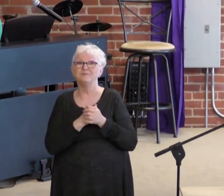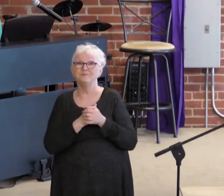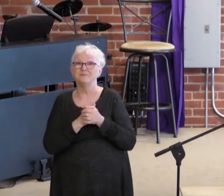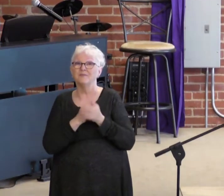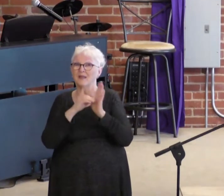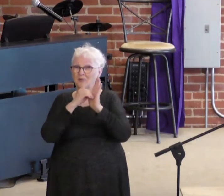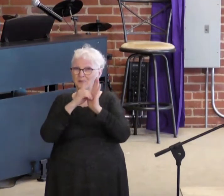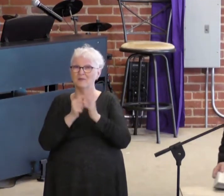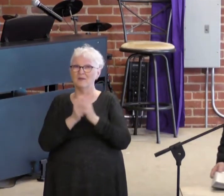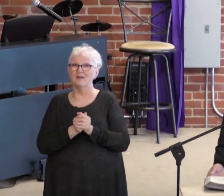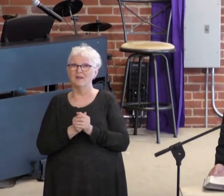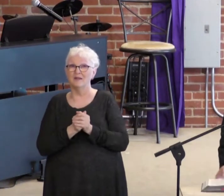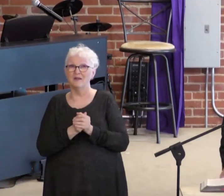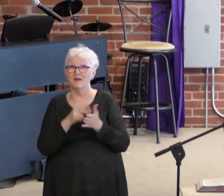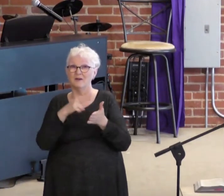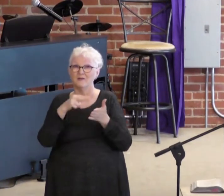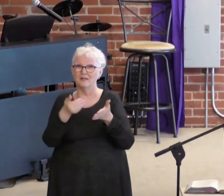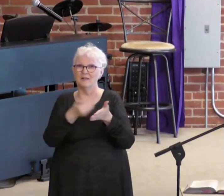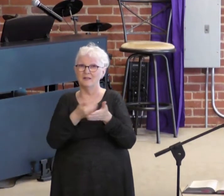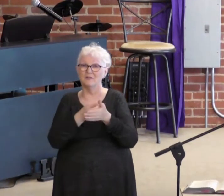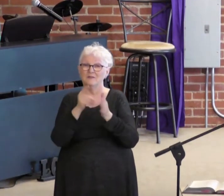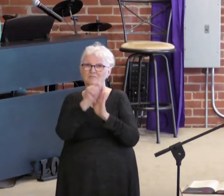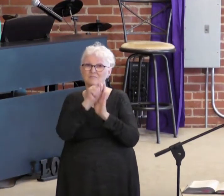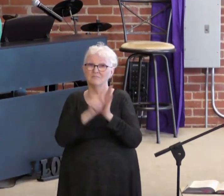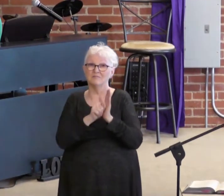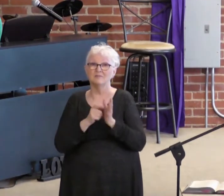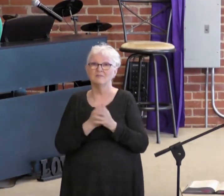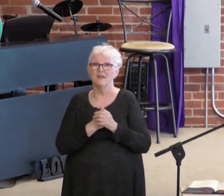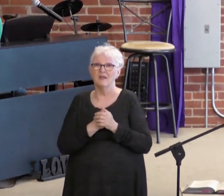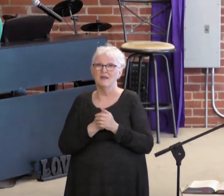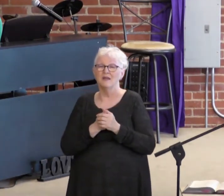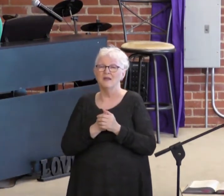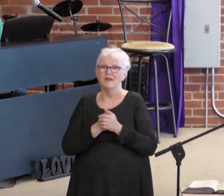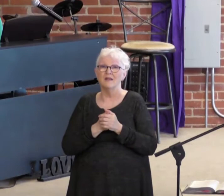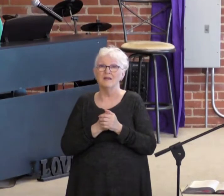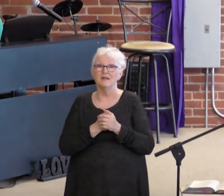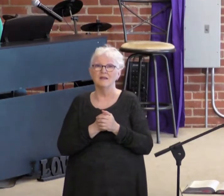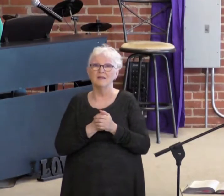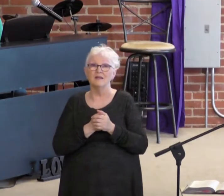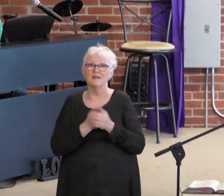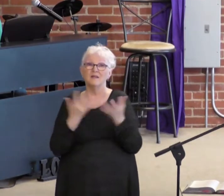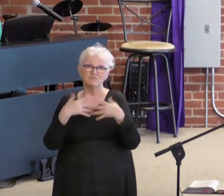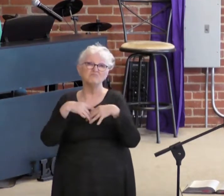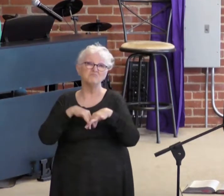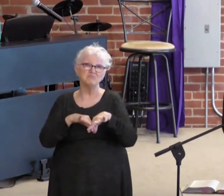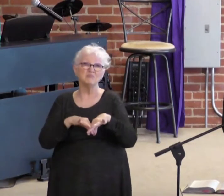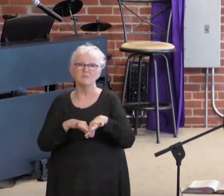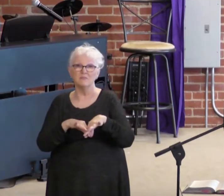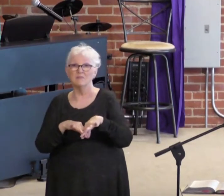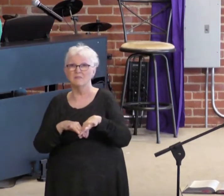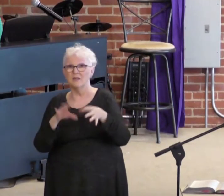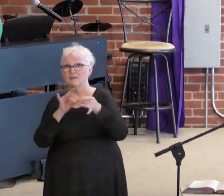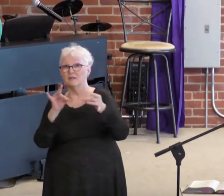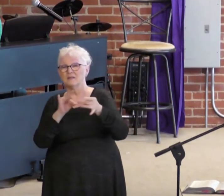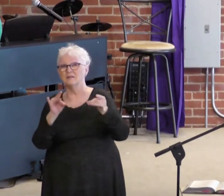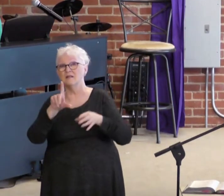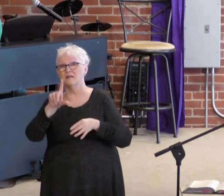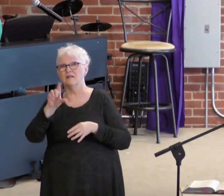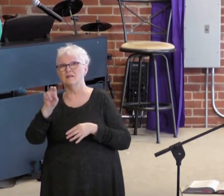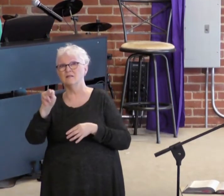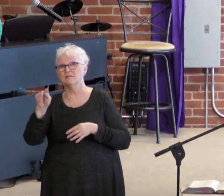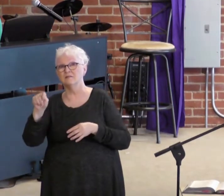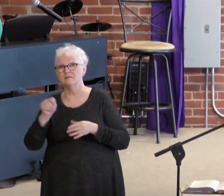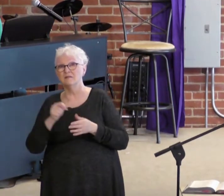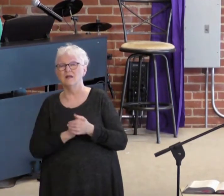just a minute, I'm going to read a New Testament scripture that goes along with our lectionary series of Lent that leads us up to